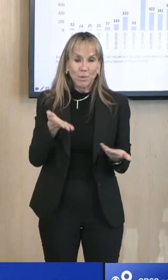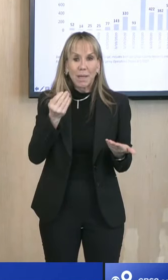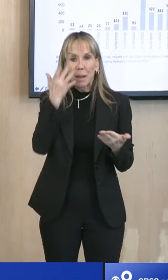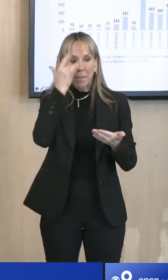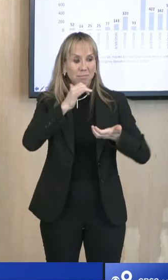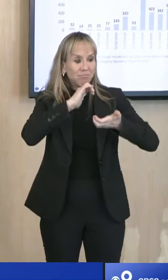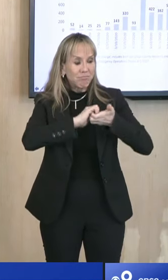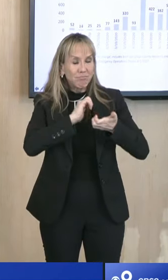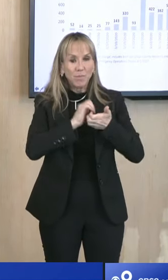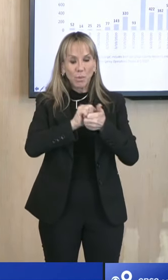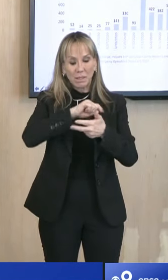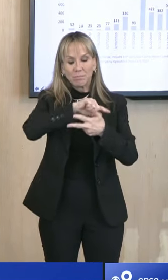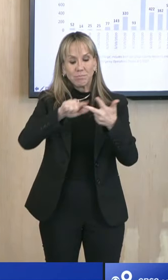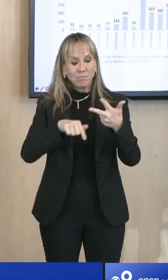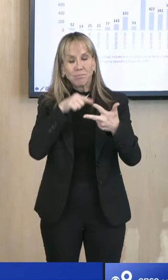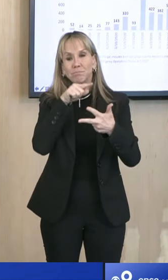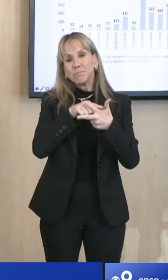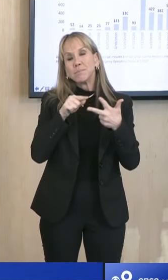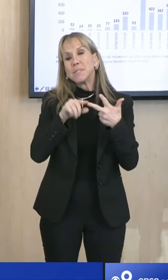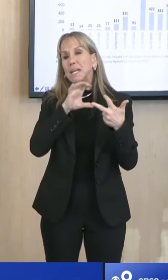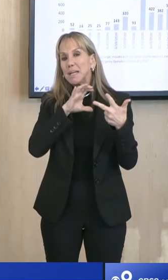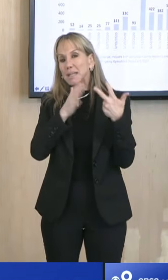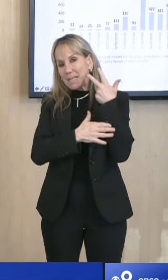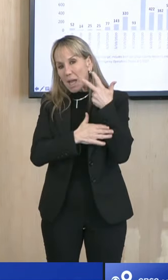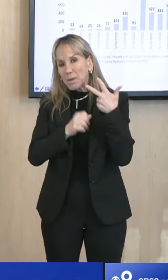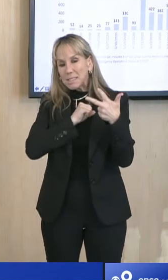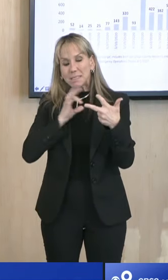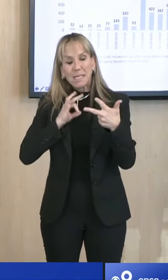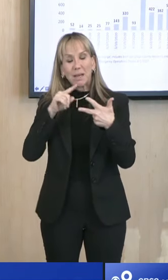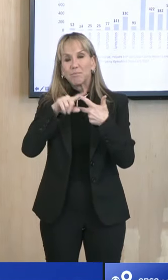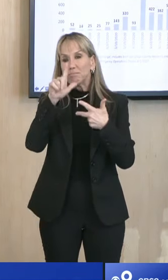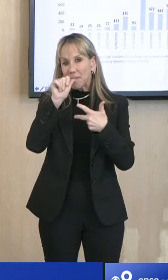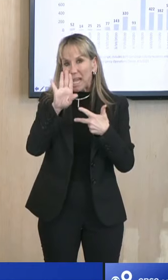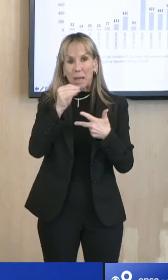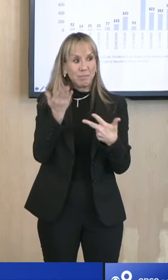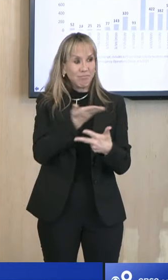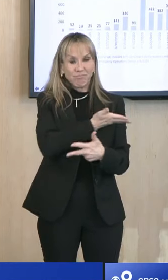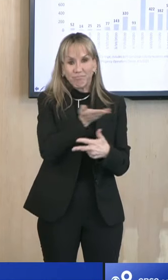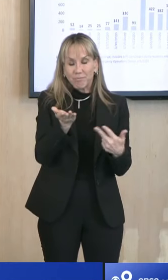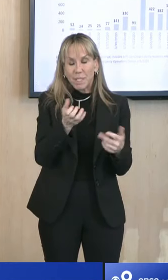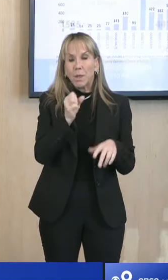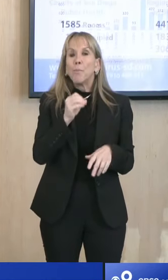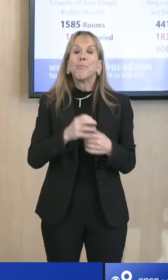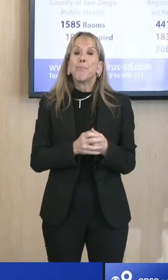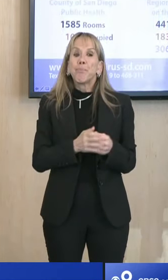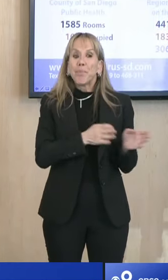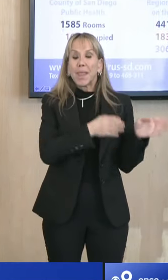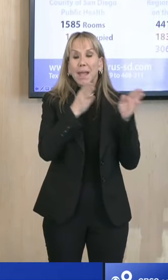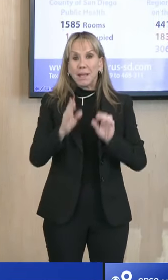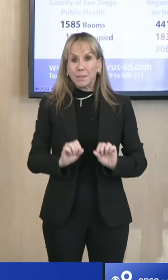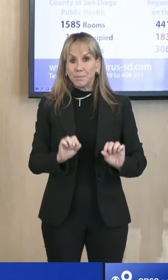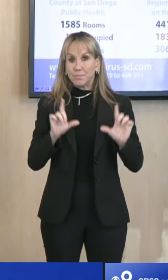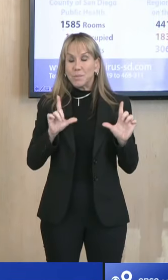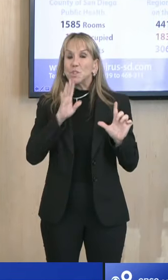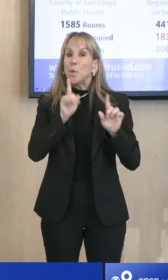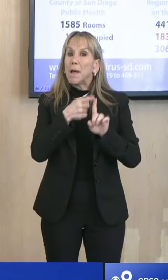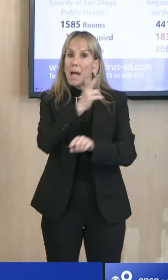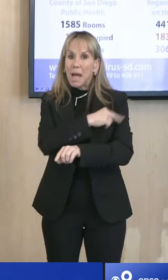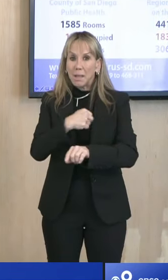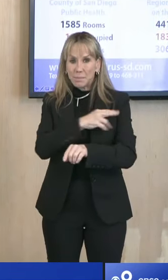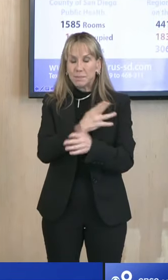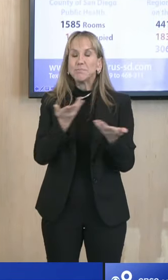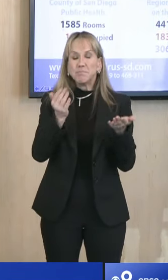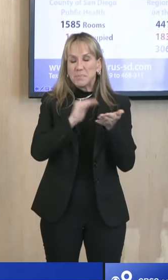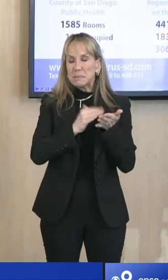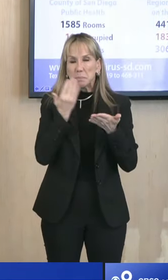labs, and our county staff. Hotel rooms, not a huge change here. Again, the public health rooms, just to reiterate